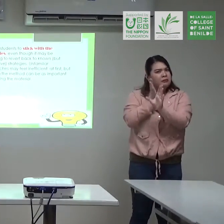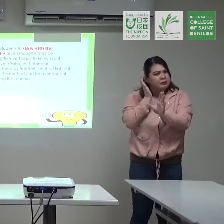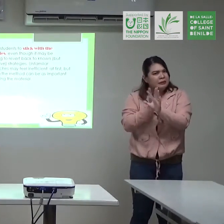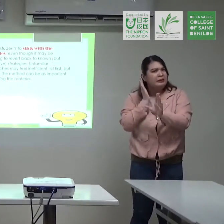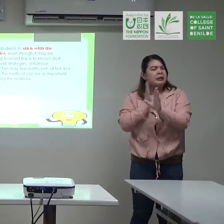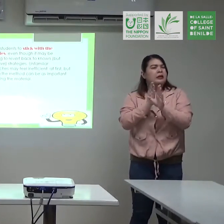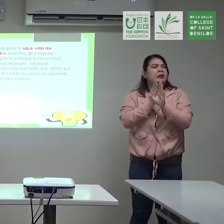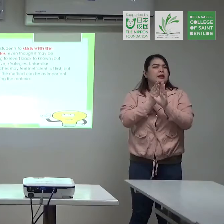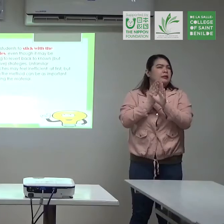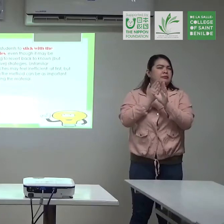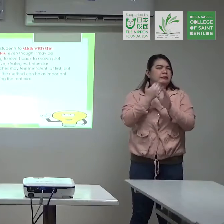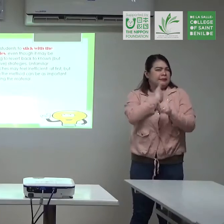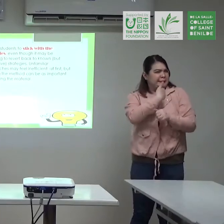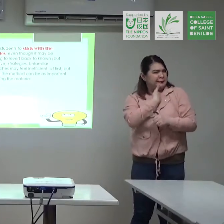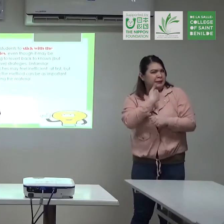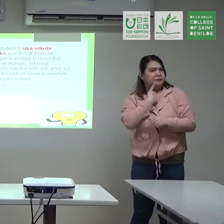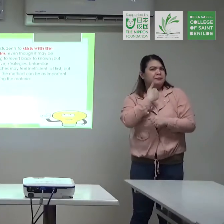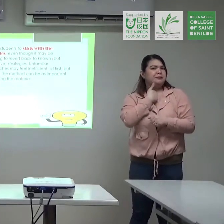psychological